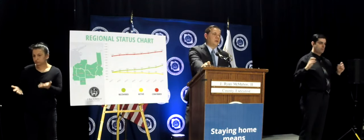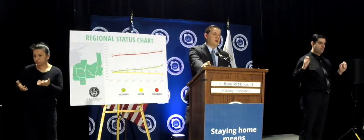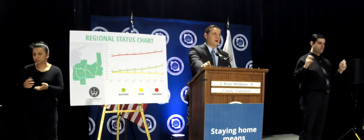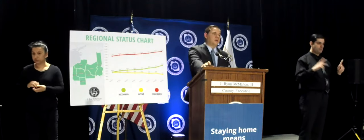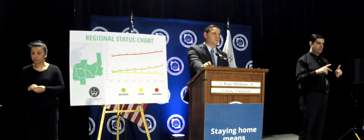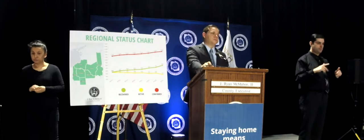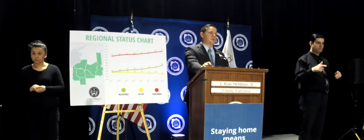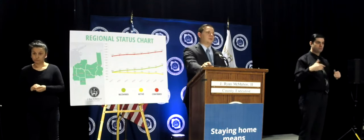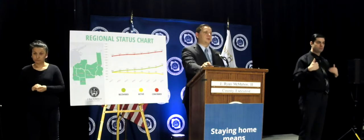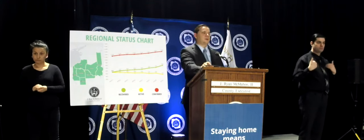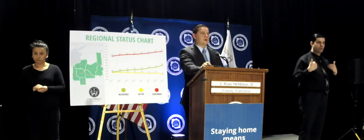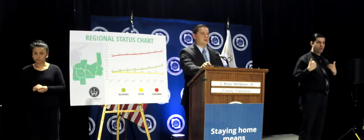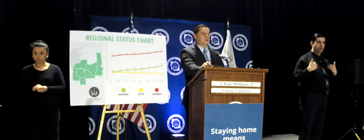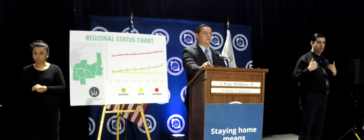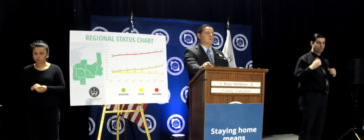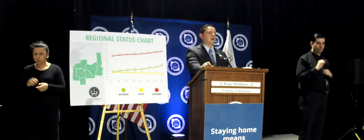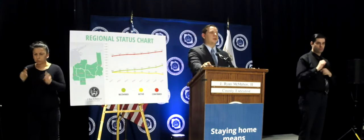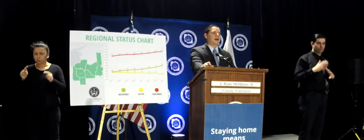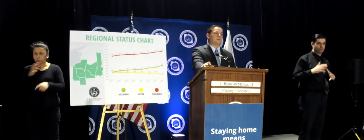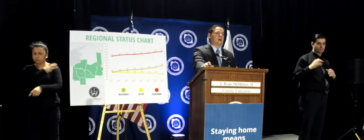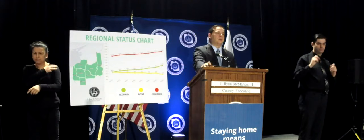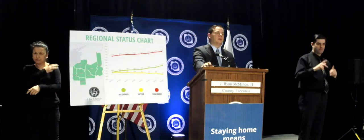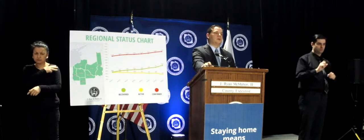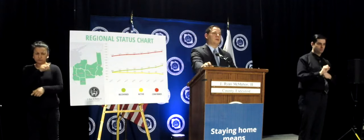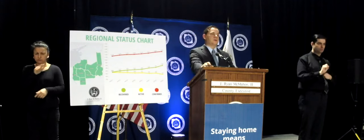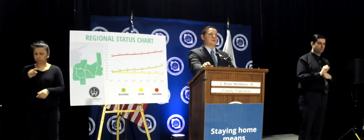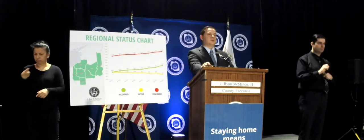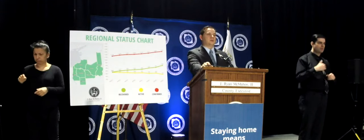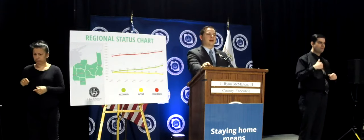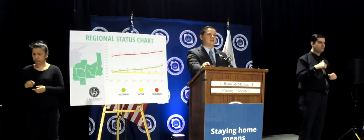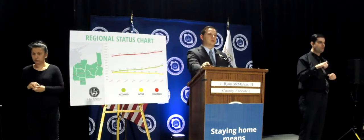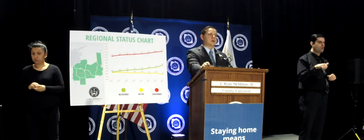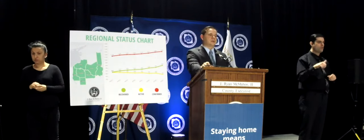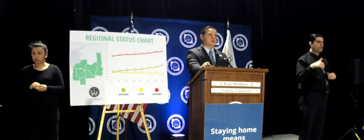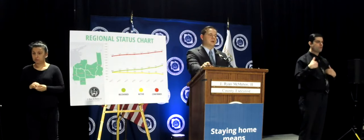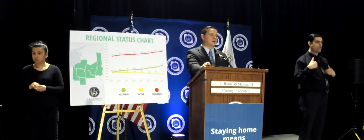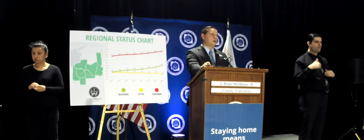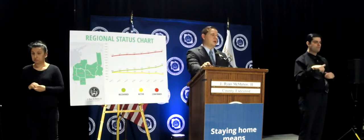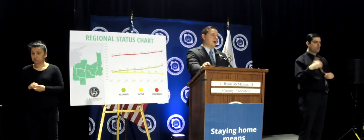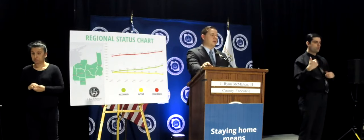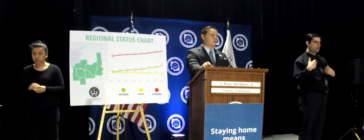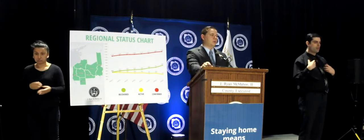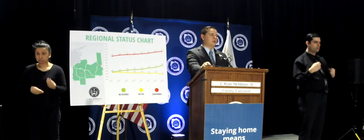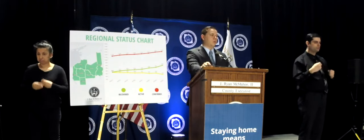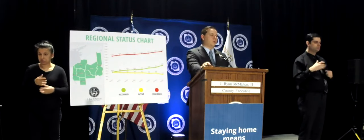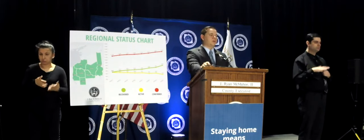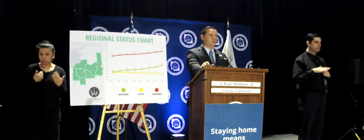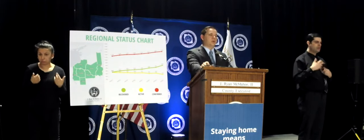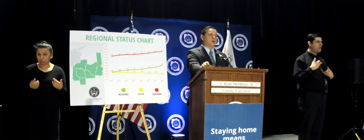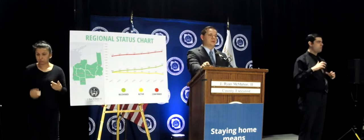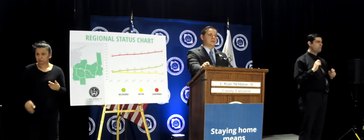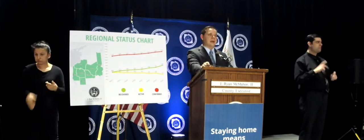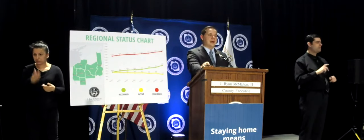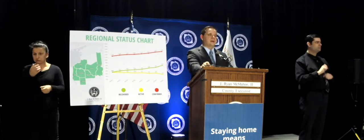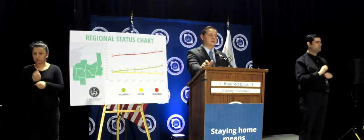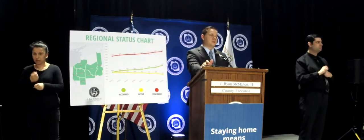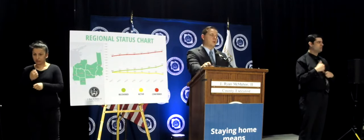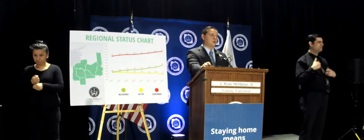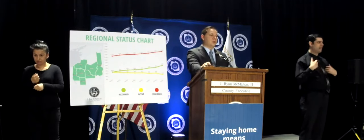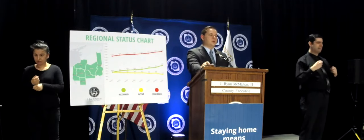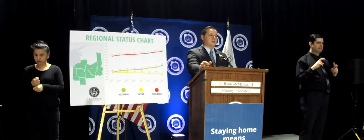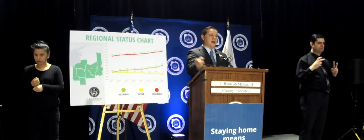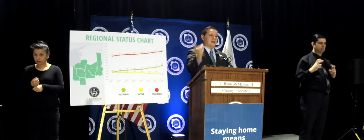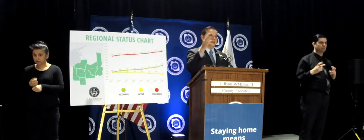have different underlying medical conditions, and there's a lot of stress there, and how can we work with employers in that? And